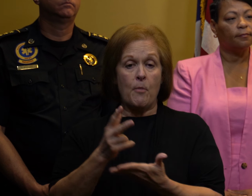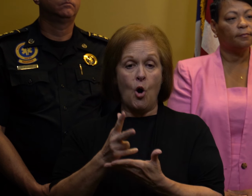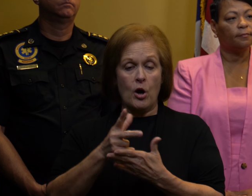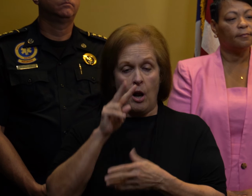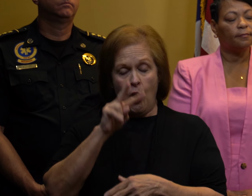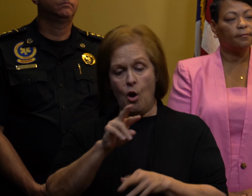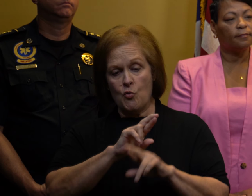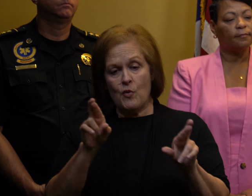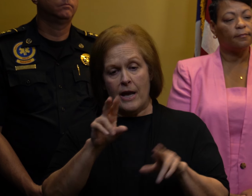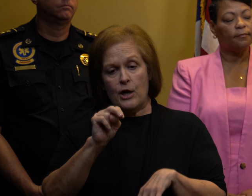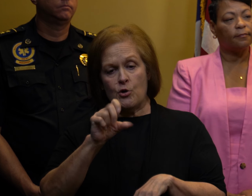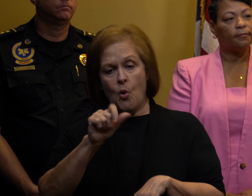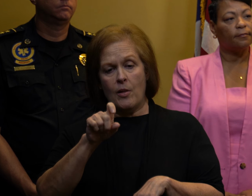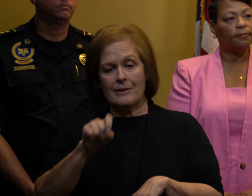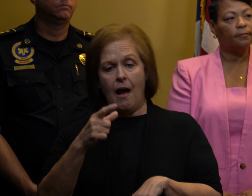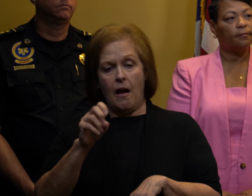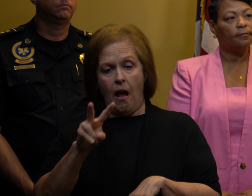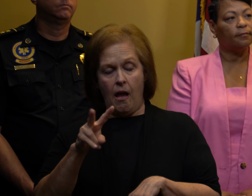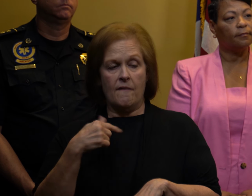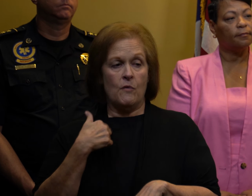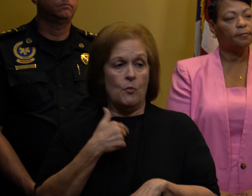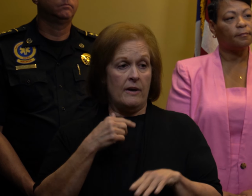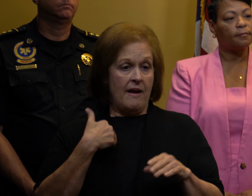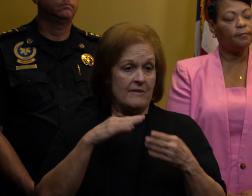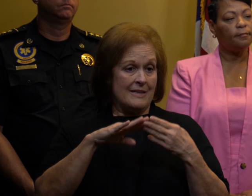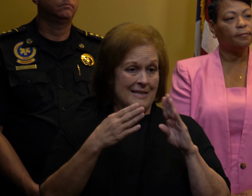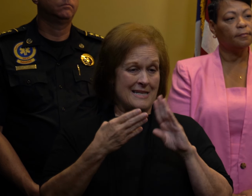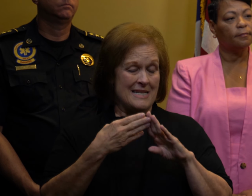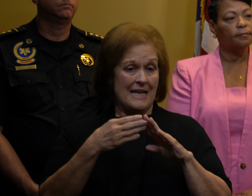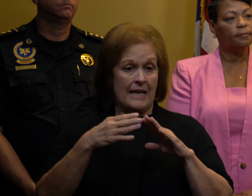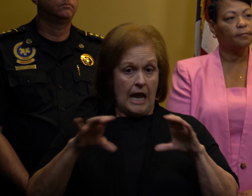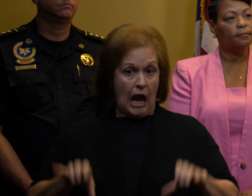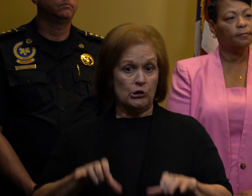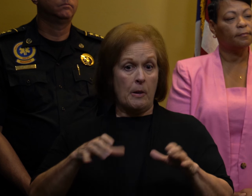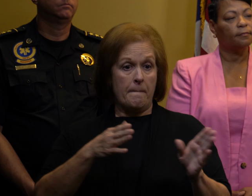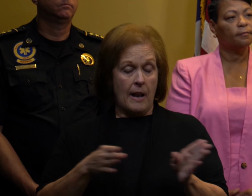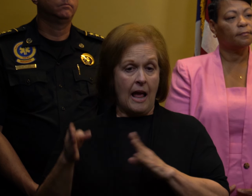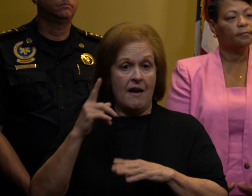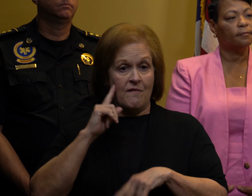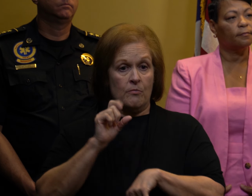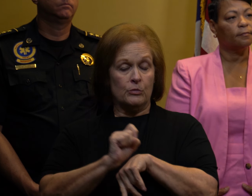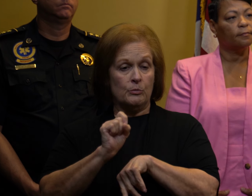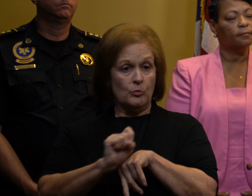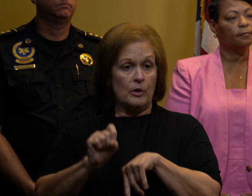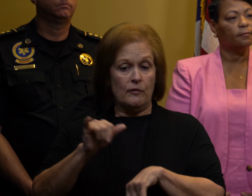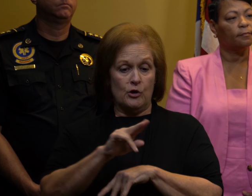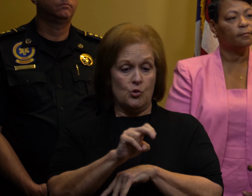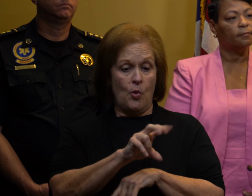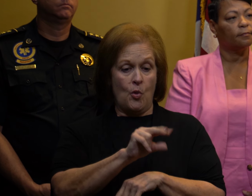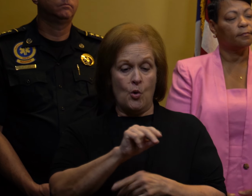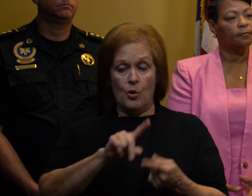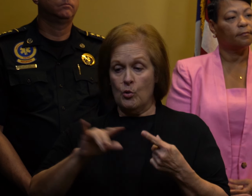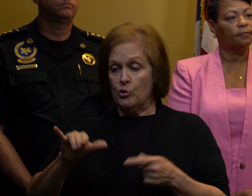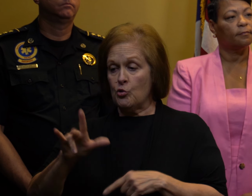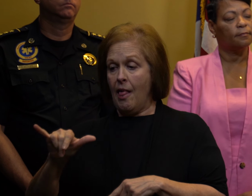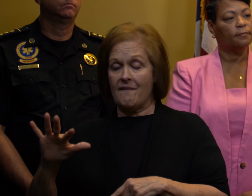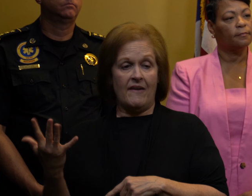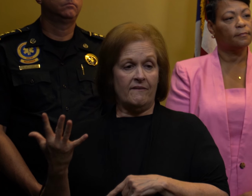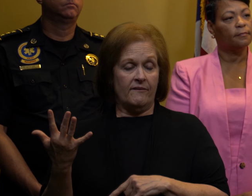at ready.nola.gov. We've developed our citywide incident action plan for the operational period of June 30th through July